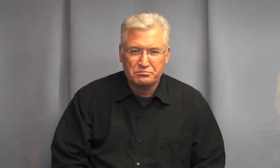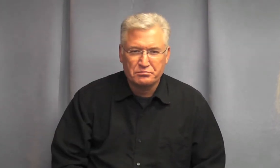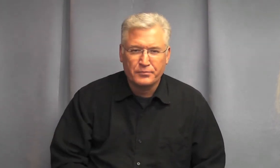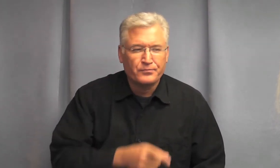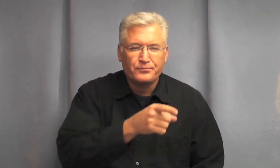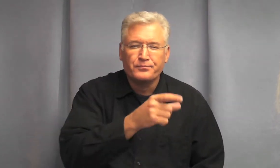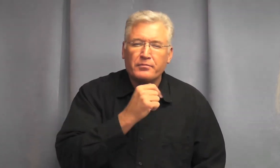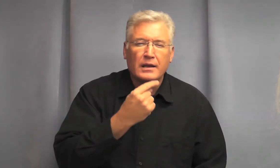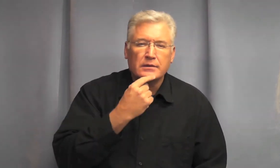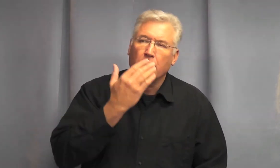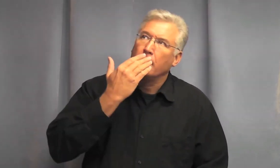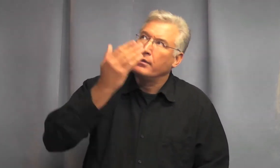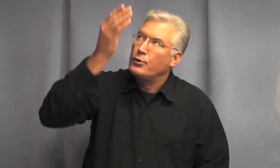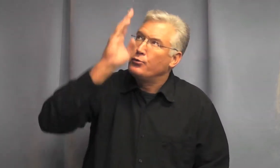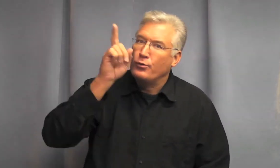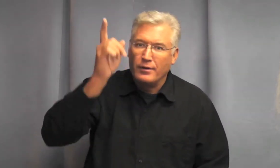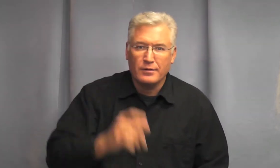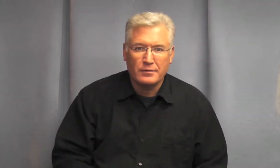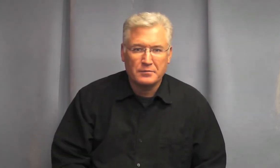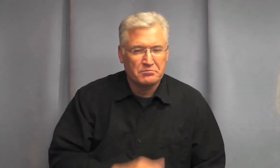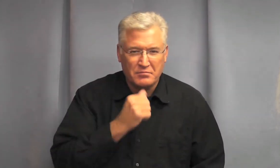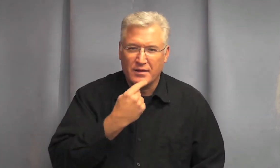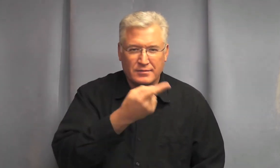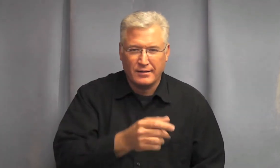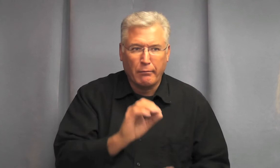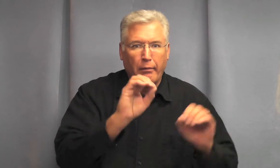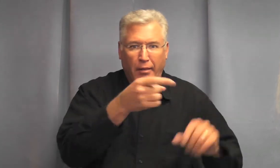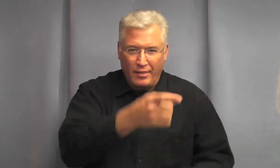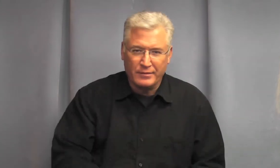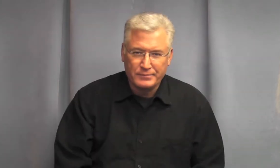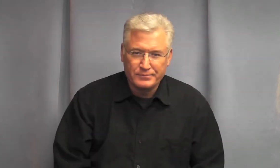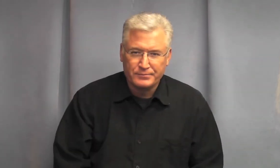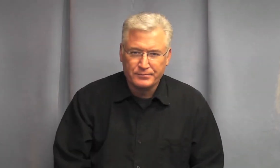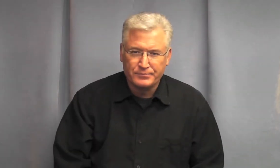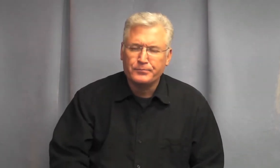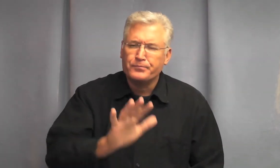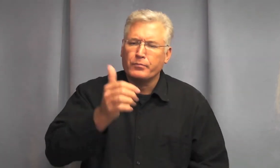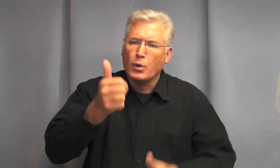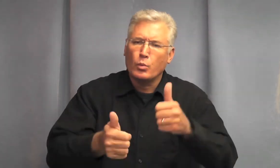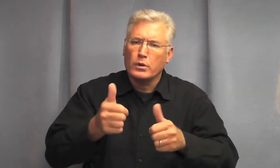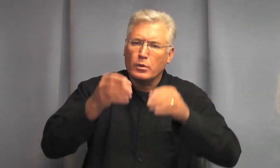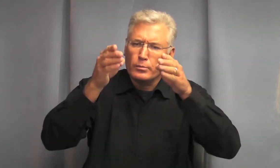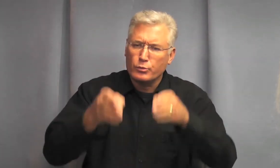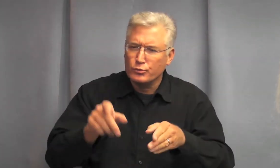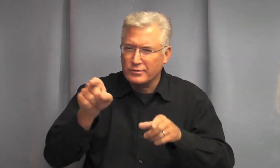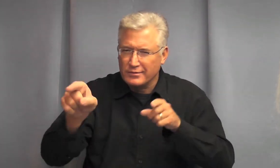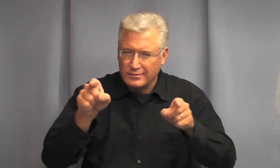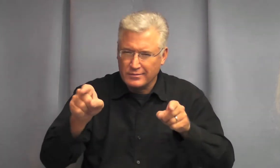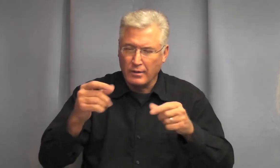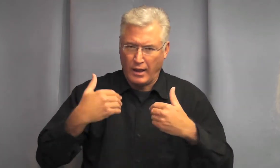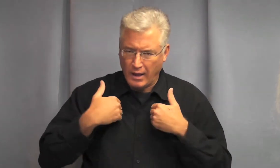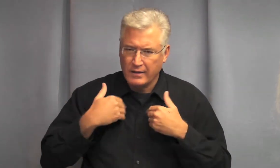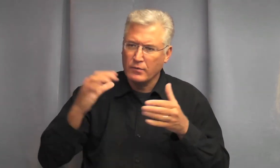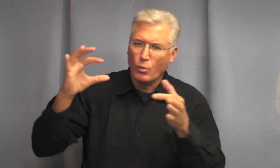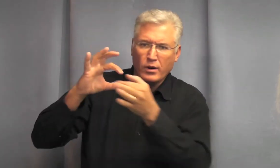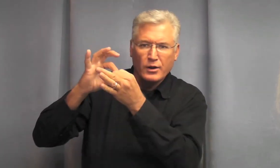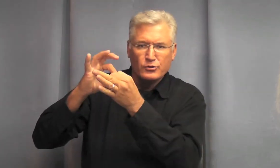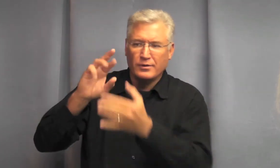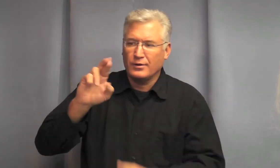being good. He doesn't say thank you to the Lord. Nothing. Which person do you